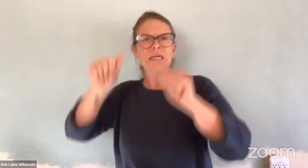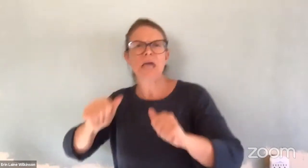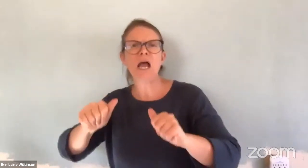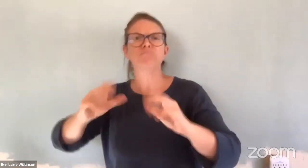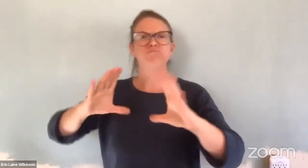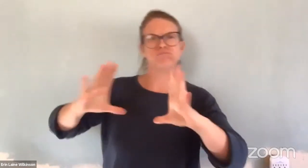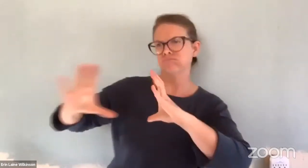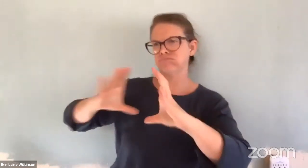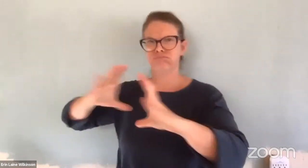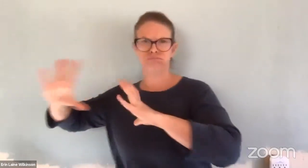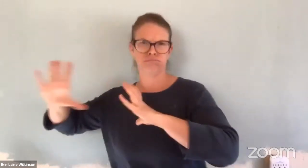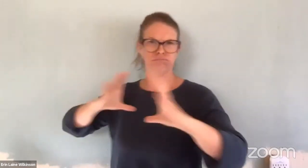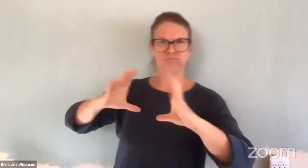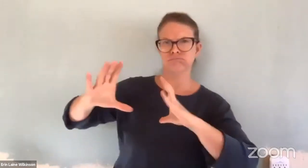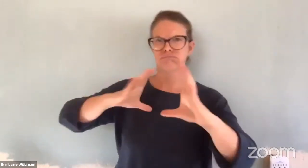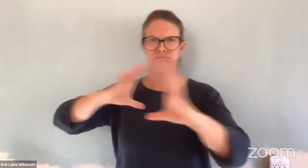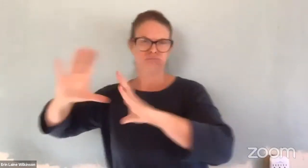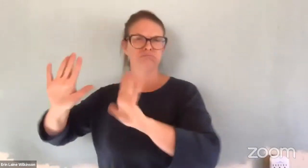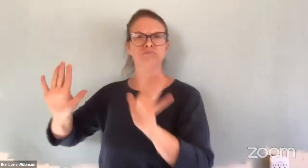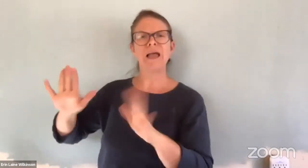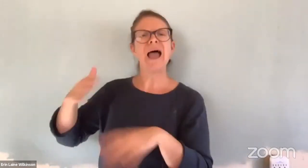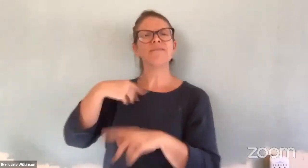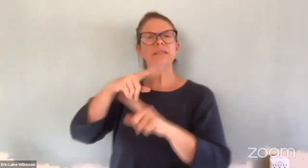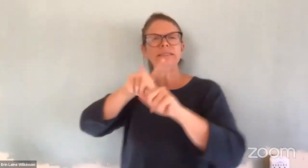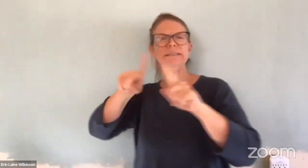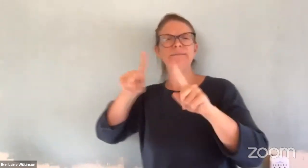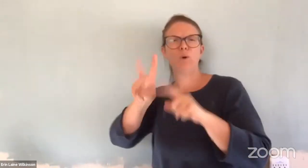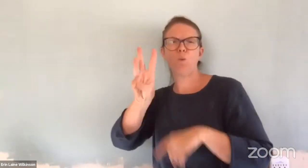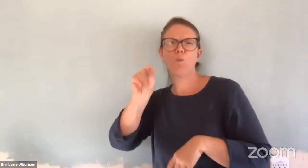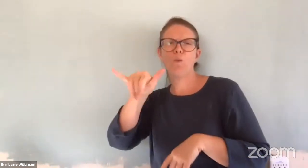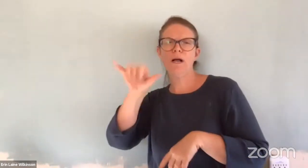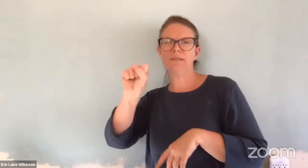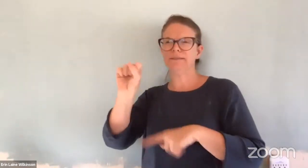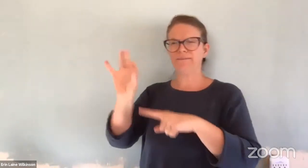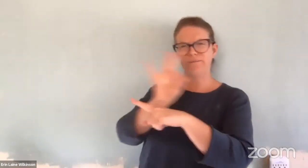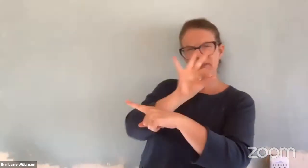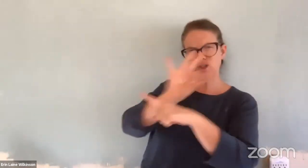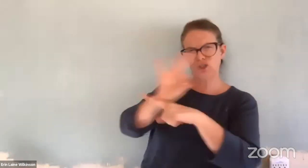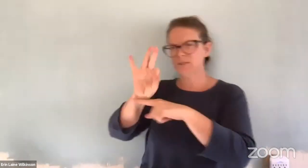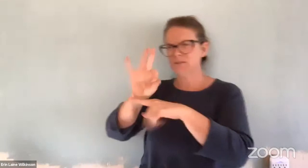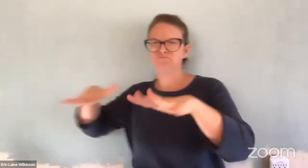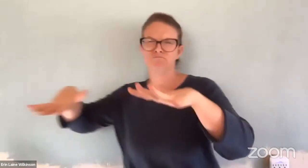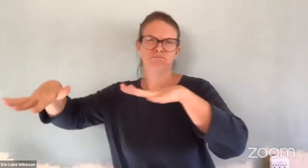deafness. They can sign, they can communicate one with another.